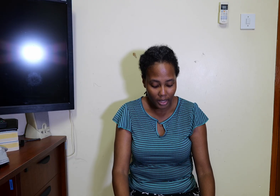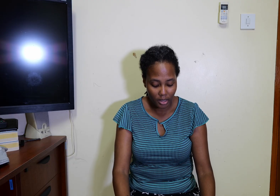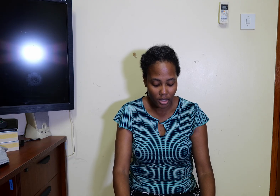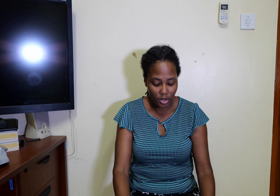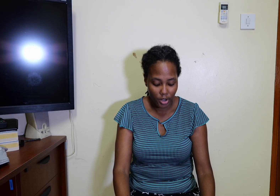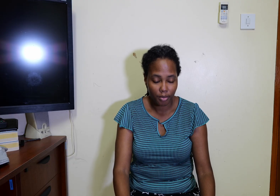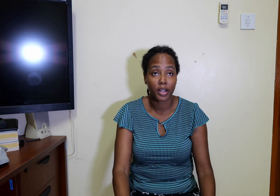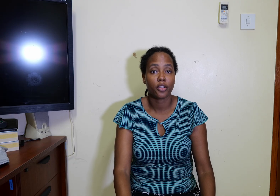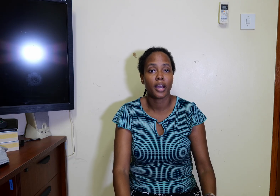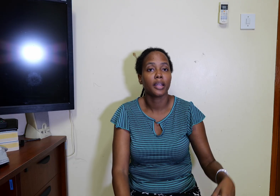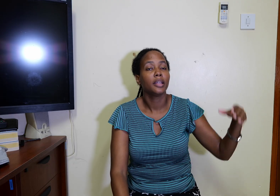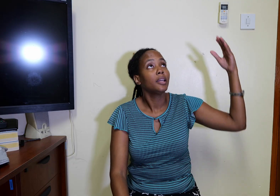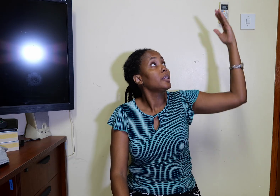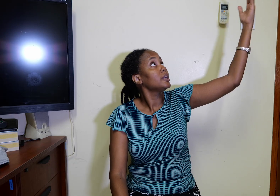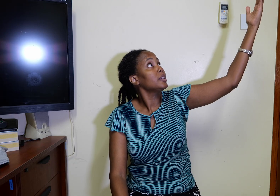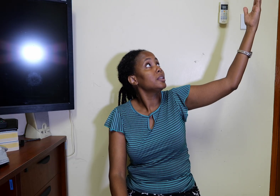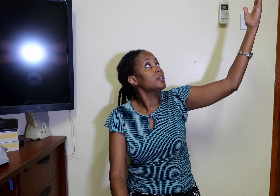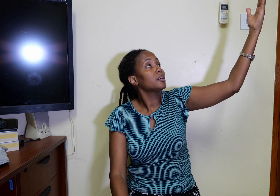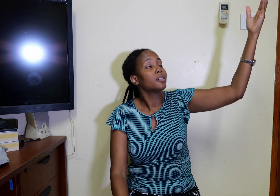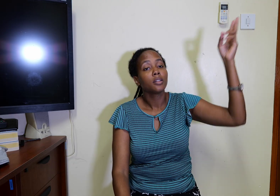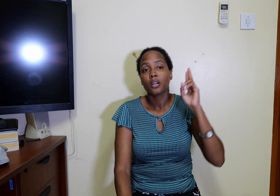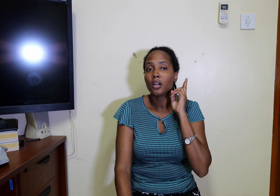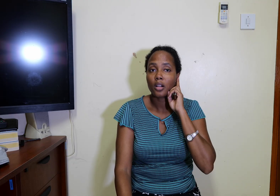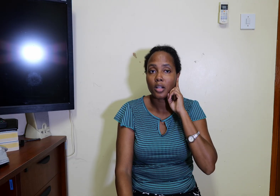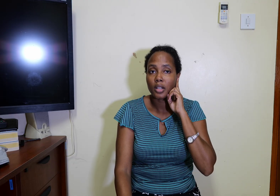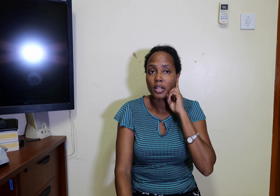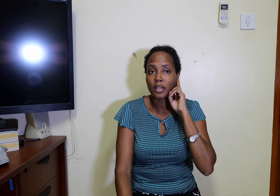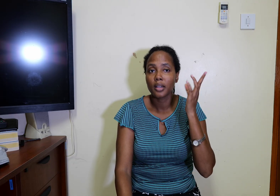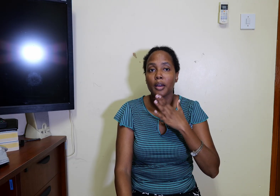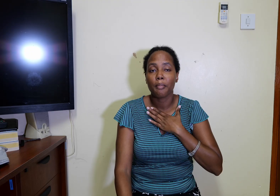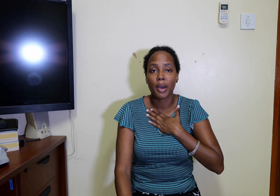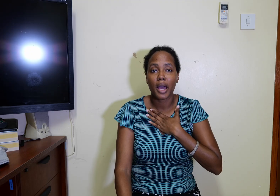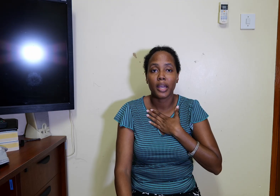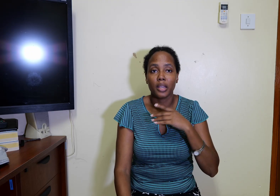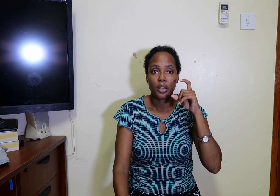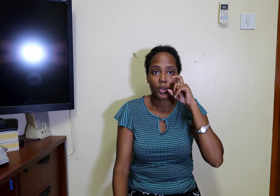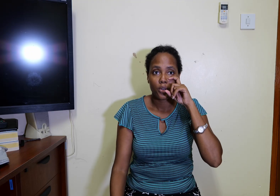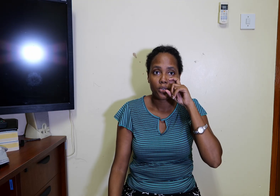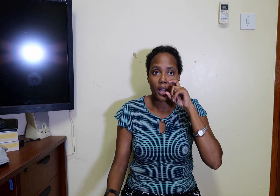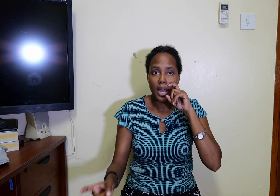again. He heard my cry. He heard my